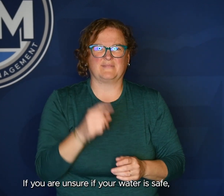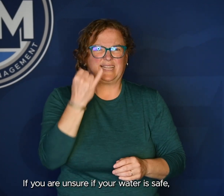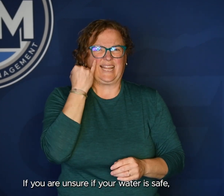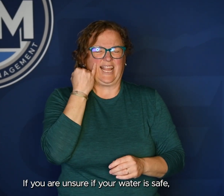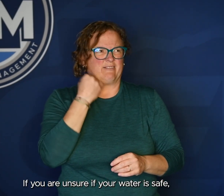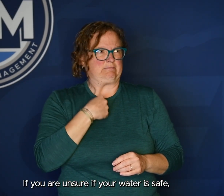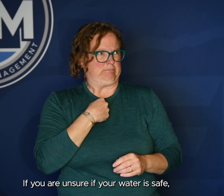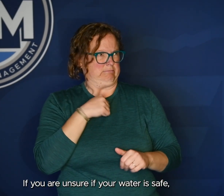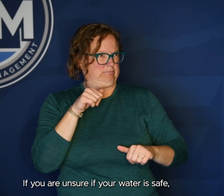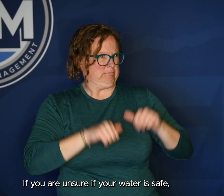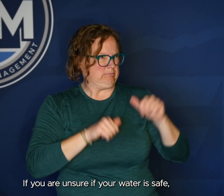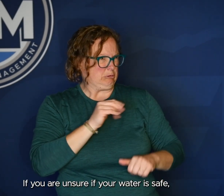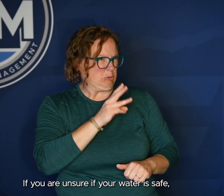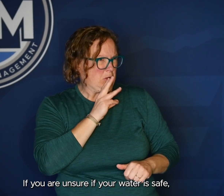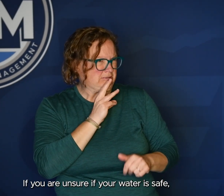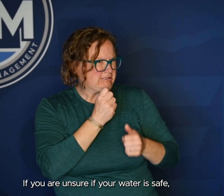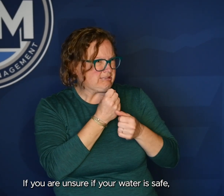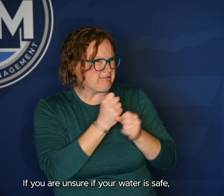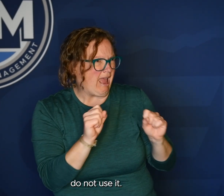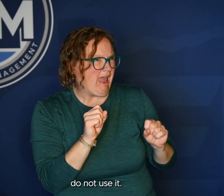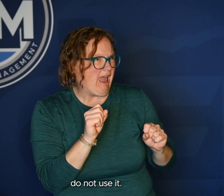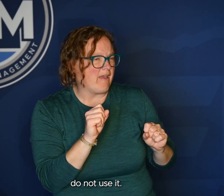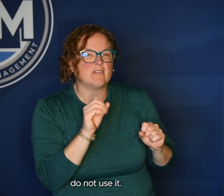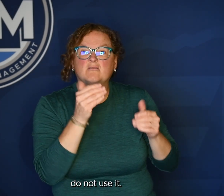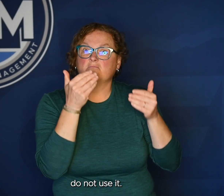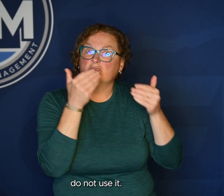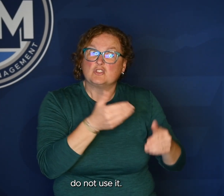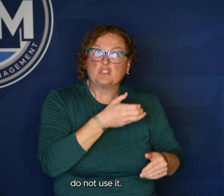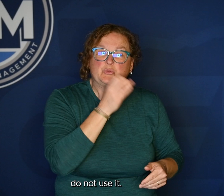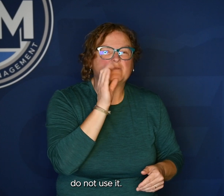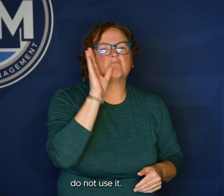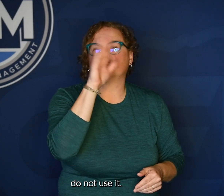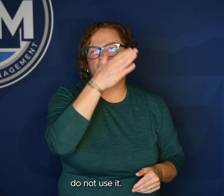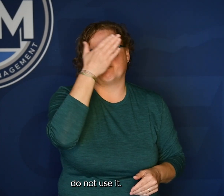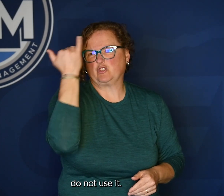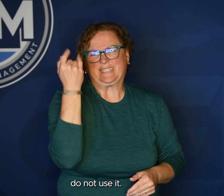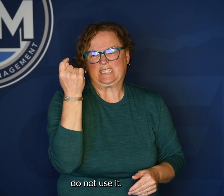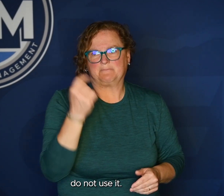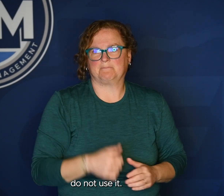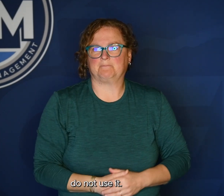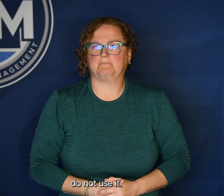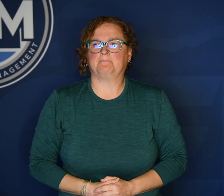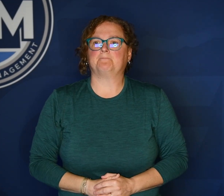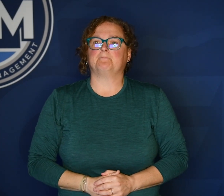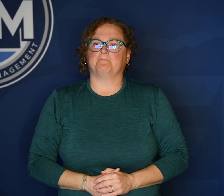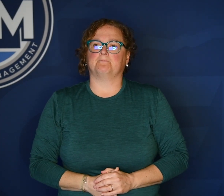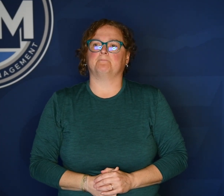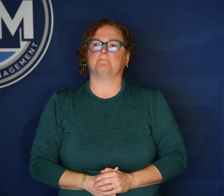If you are unsure if your water is safe, do not use it.